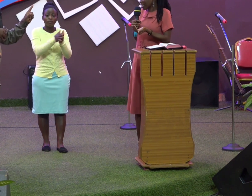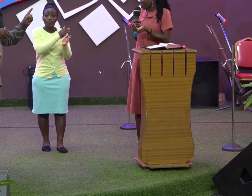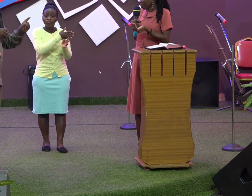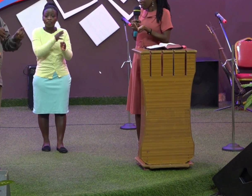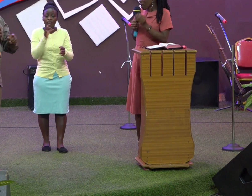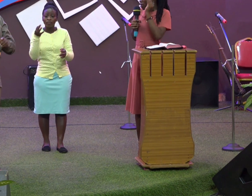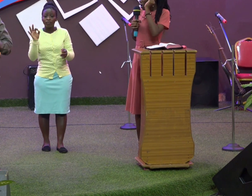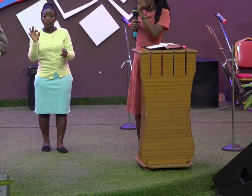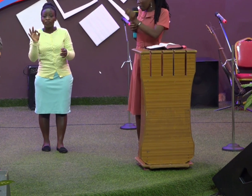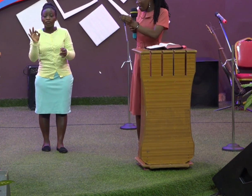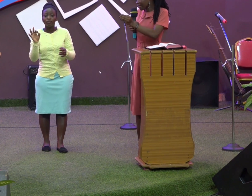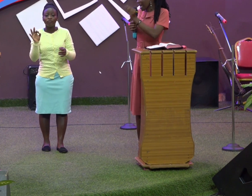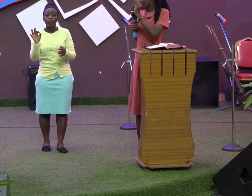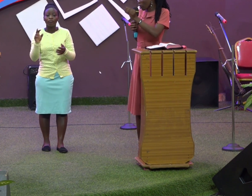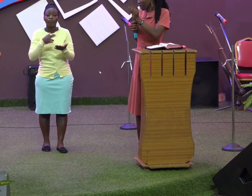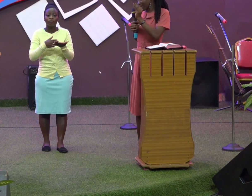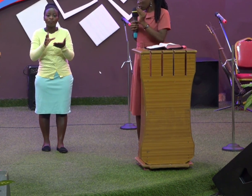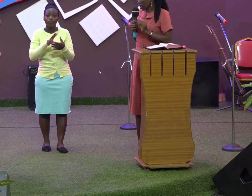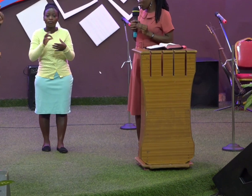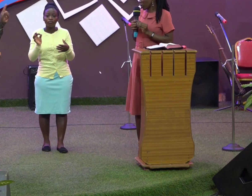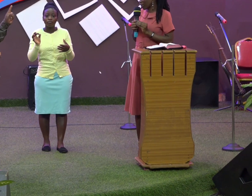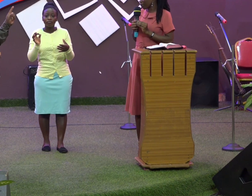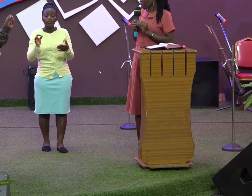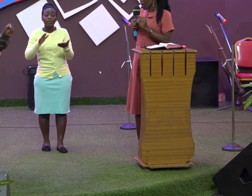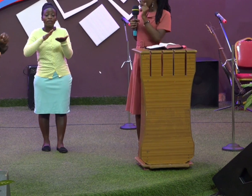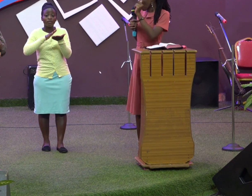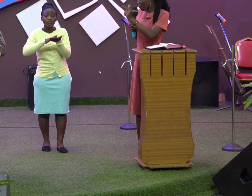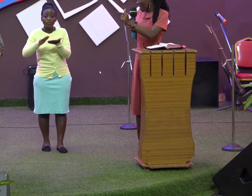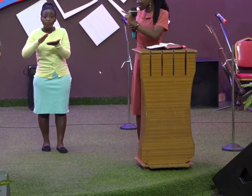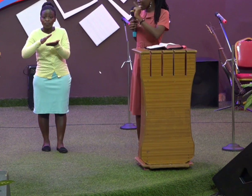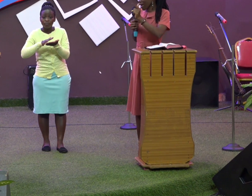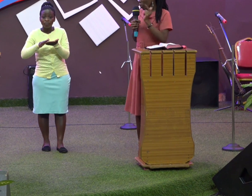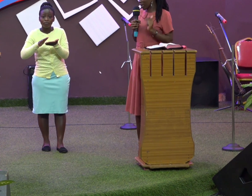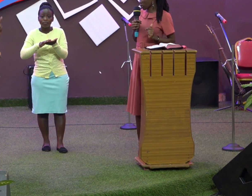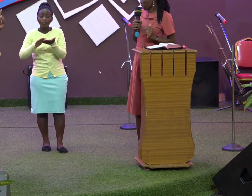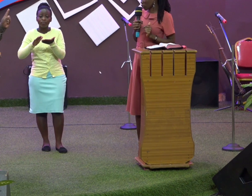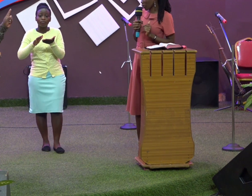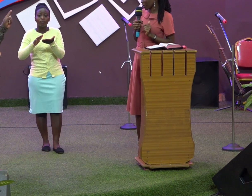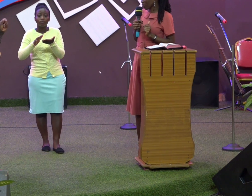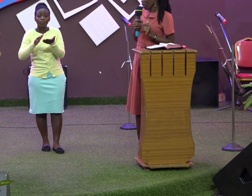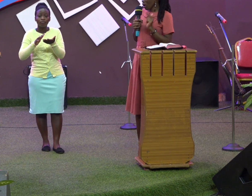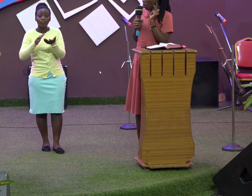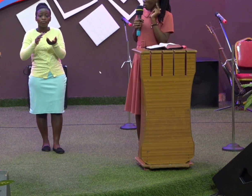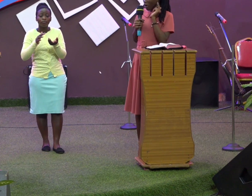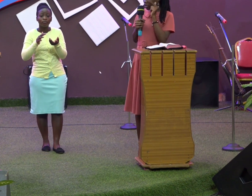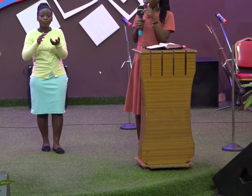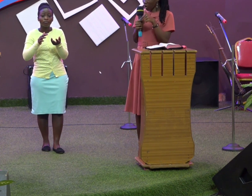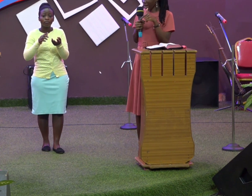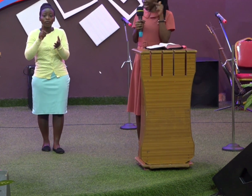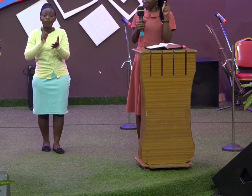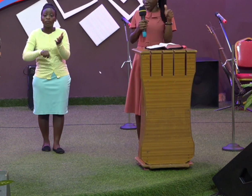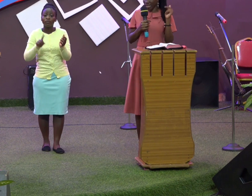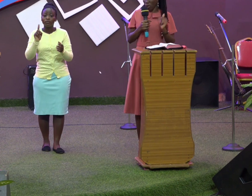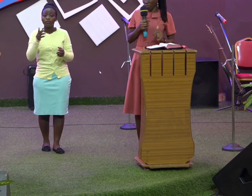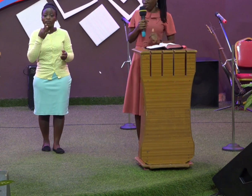Spirit, repent and make right that situation. Repent and make right that situation. What you've